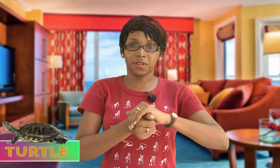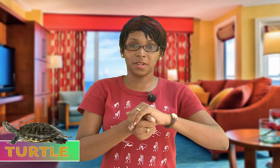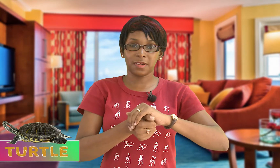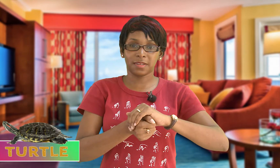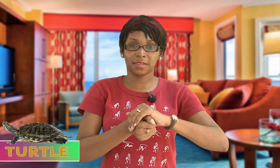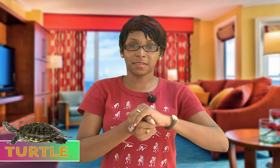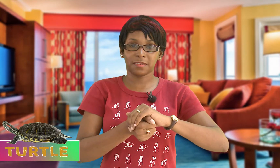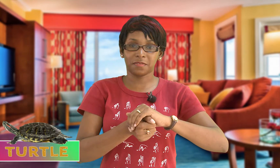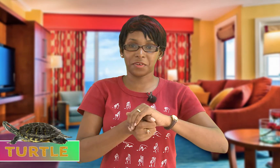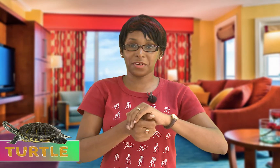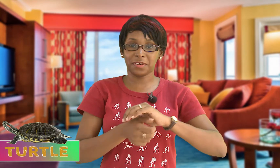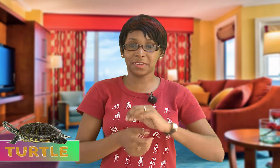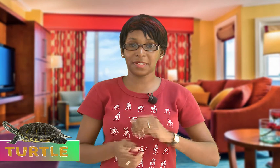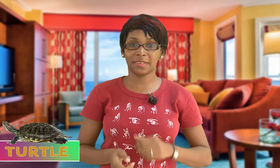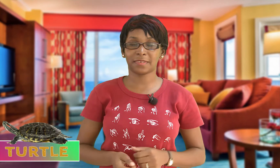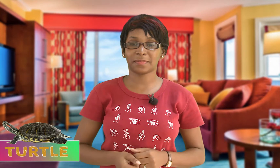turtle, very good,